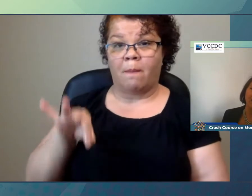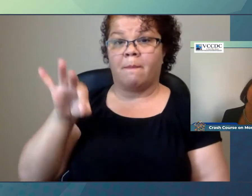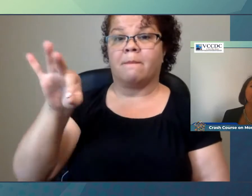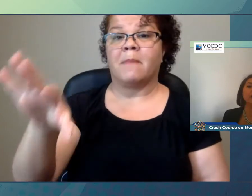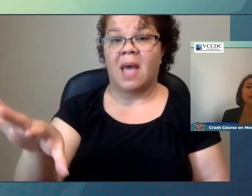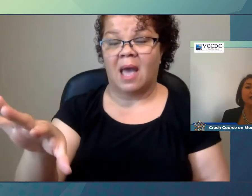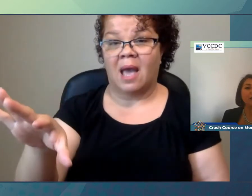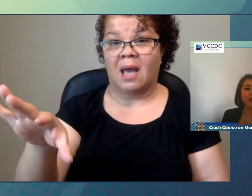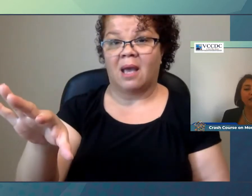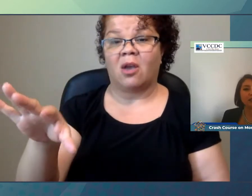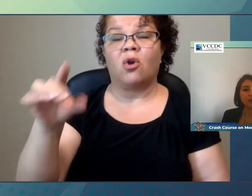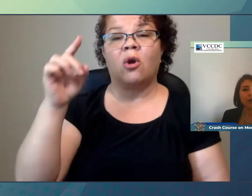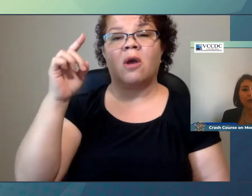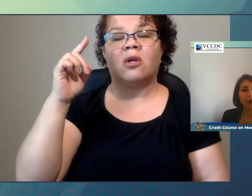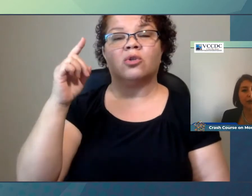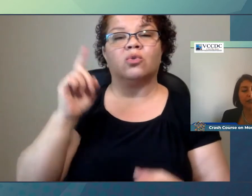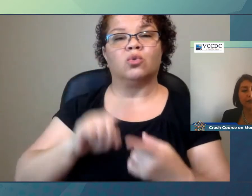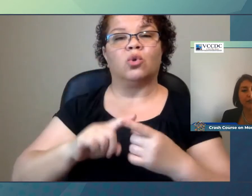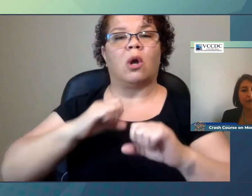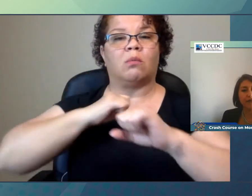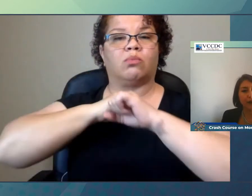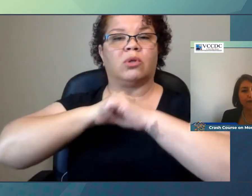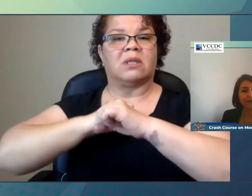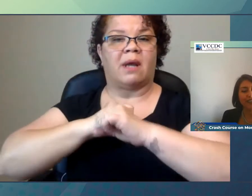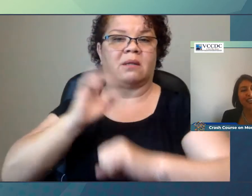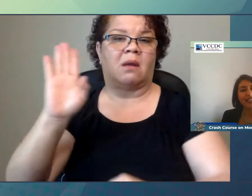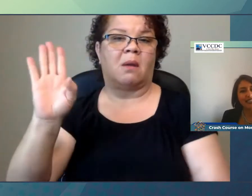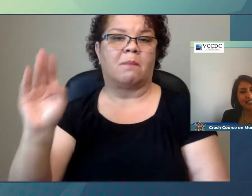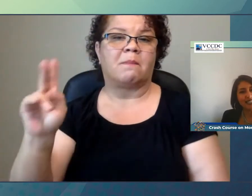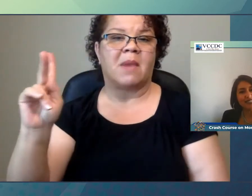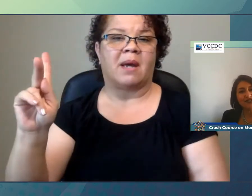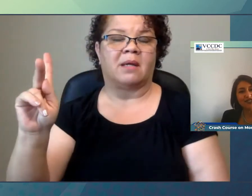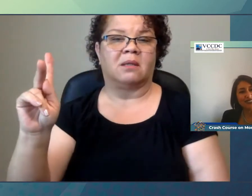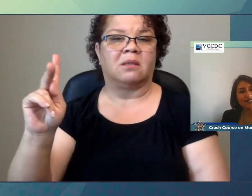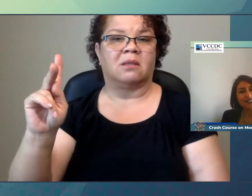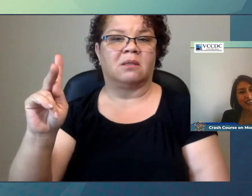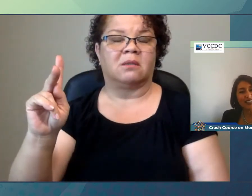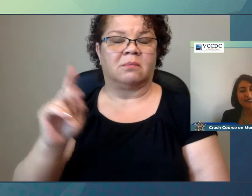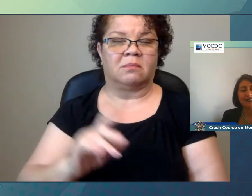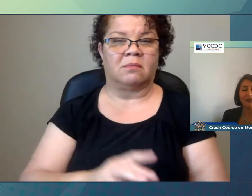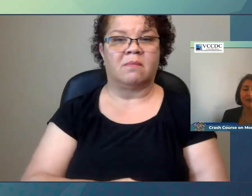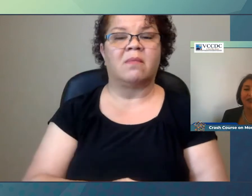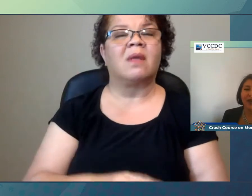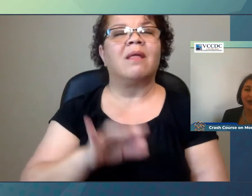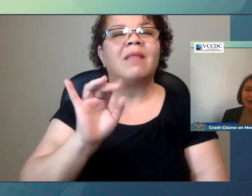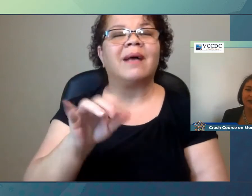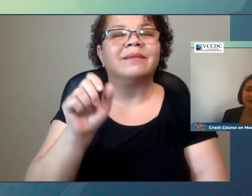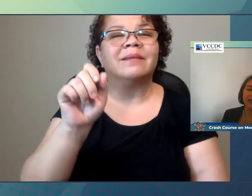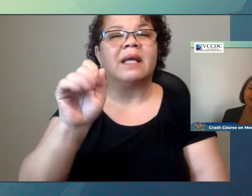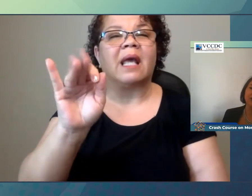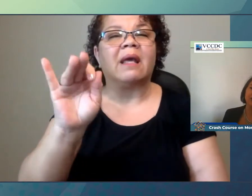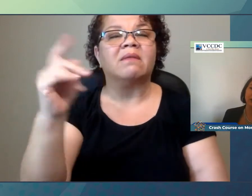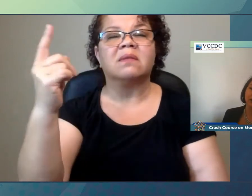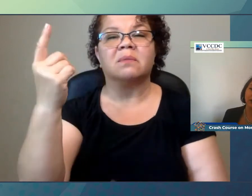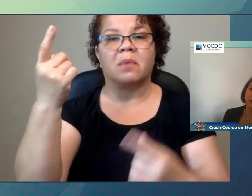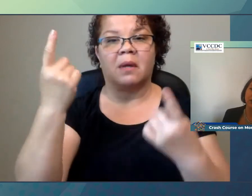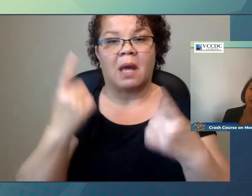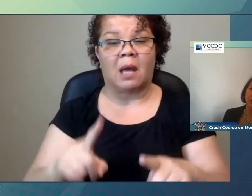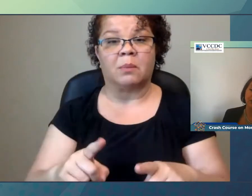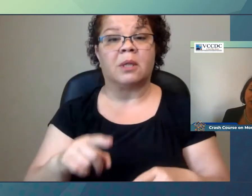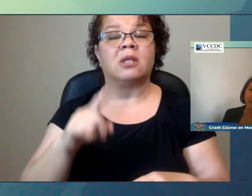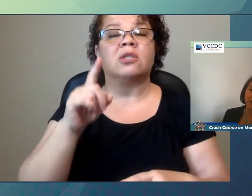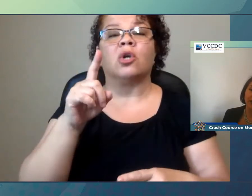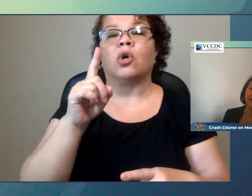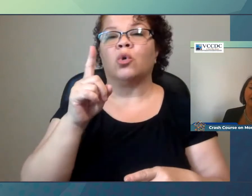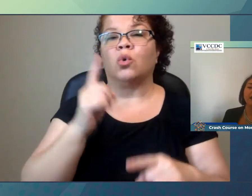behalf of the bank that you are borrowing the money from. This is just in case something happens and you foreclose